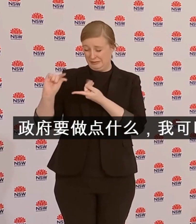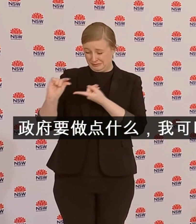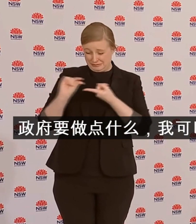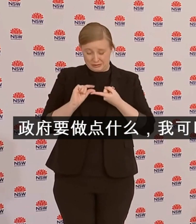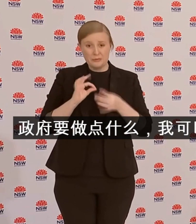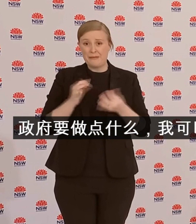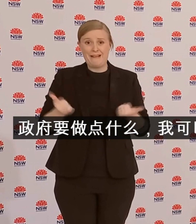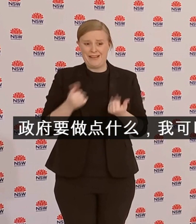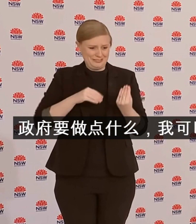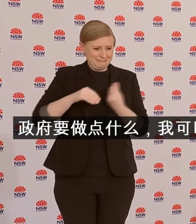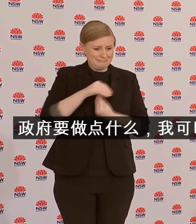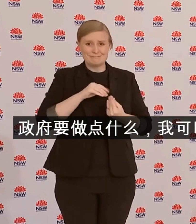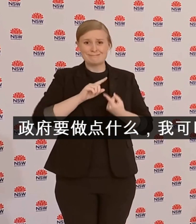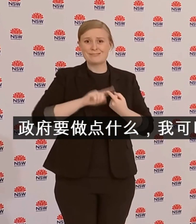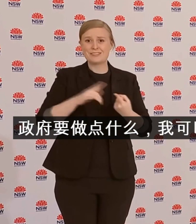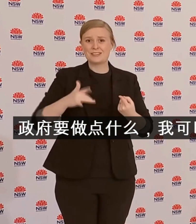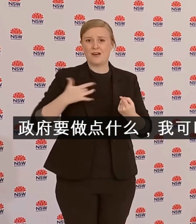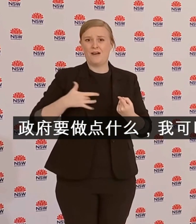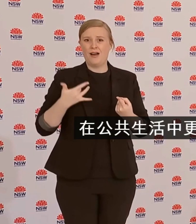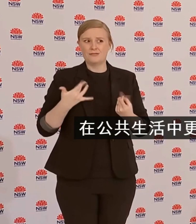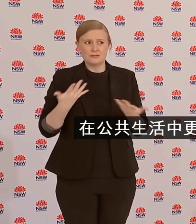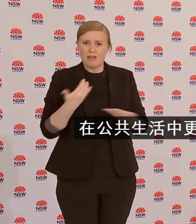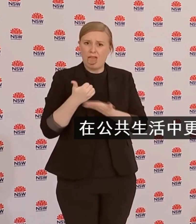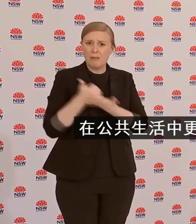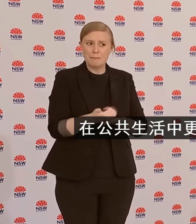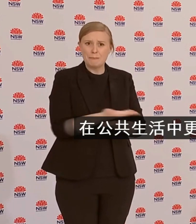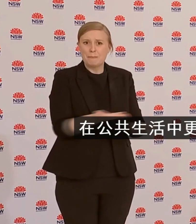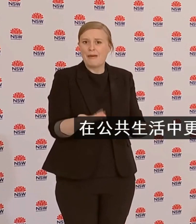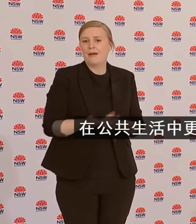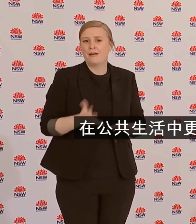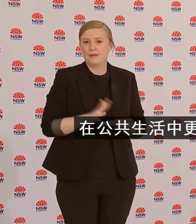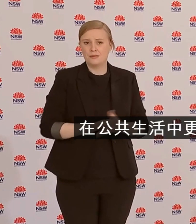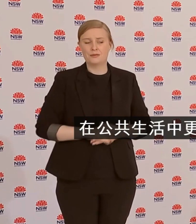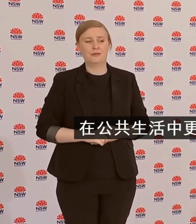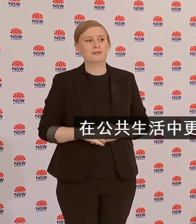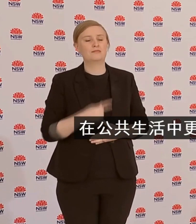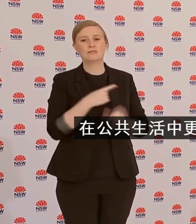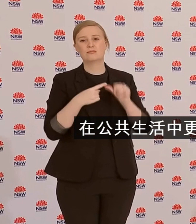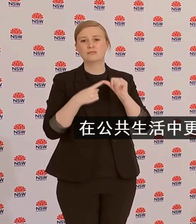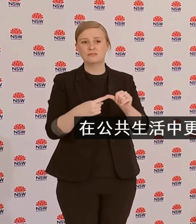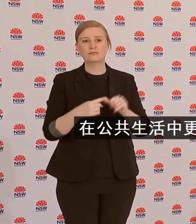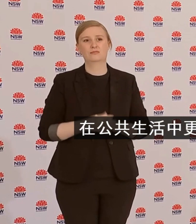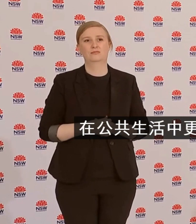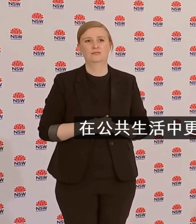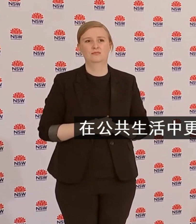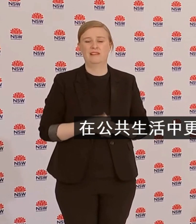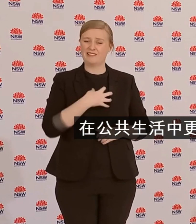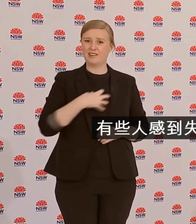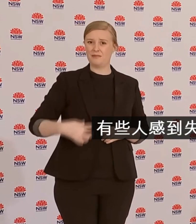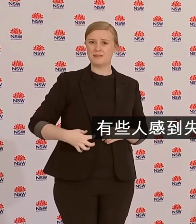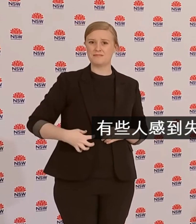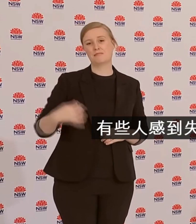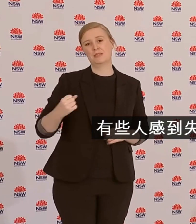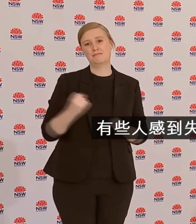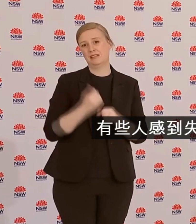to do something? Can I say, whenever you take any decision in public life, let alone in a pandemic, you're going